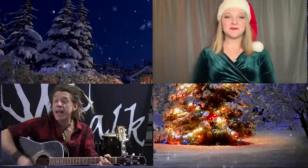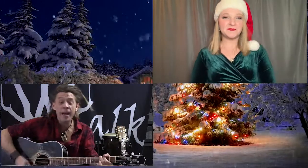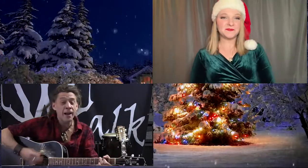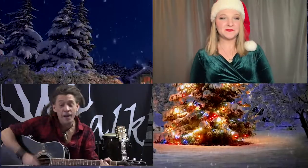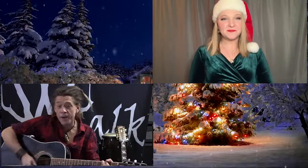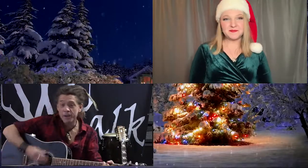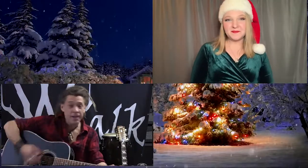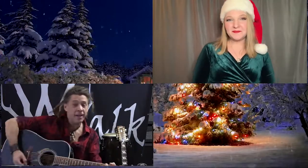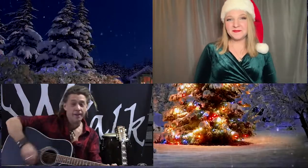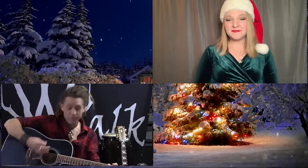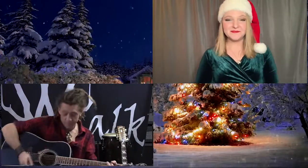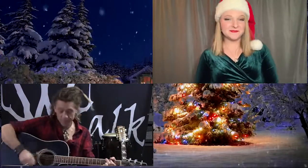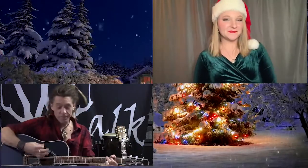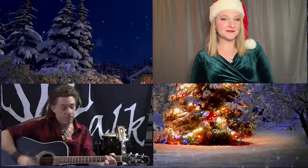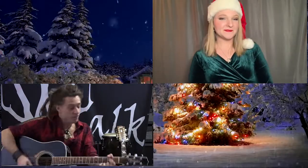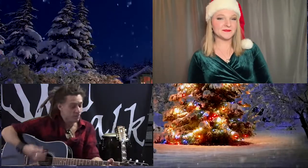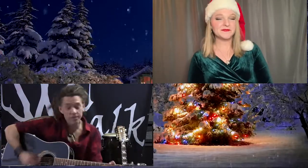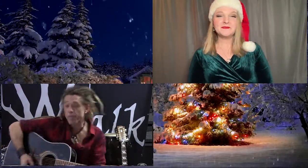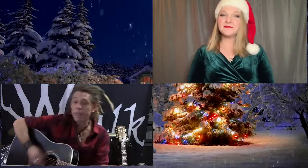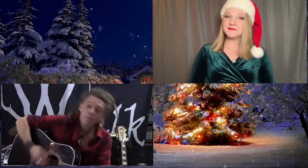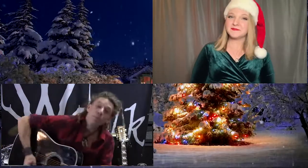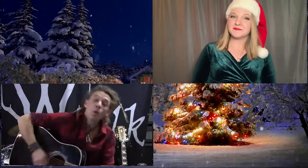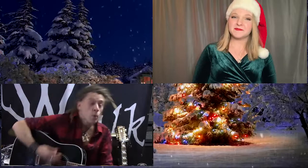to town. Yeah.